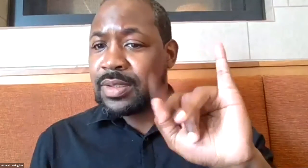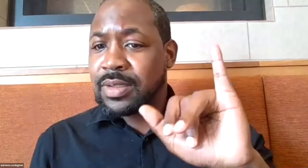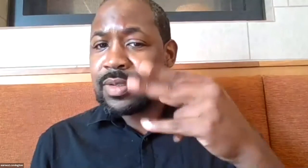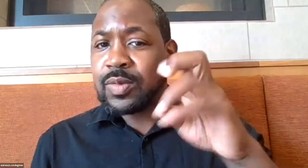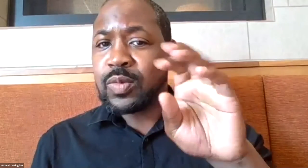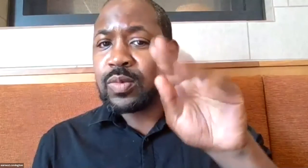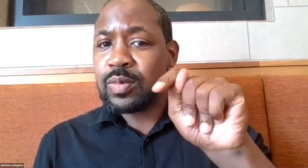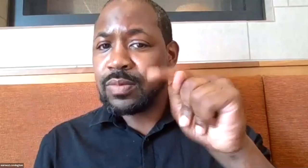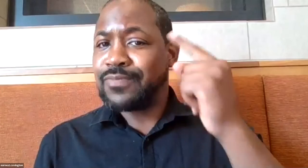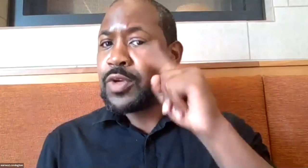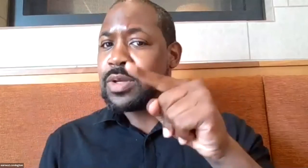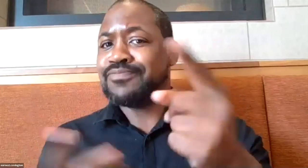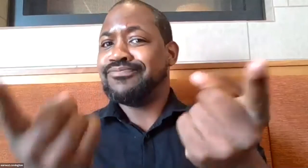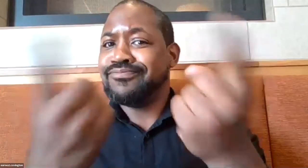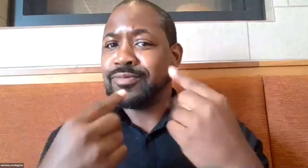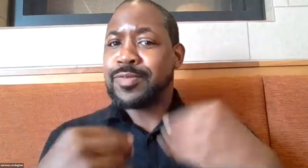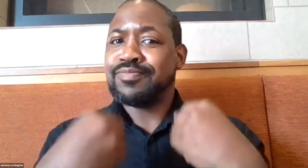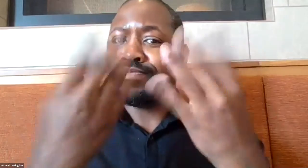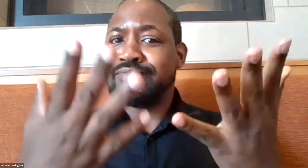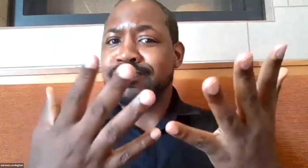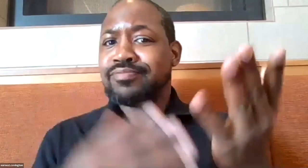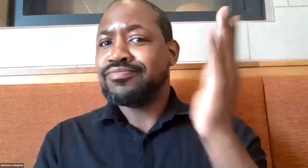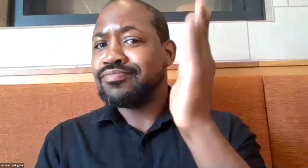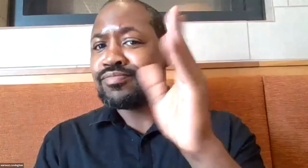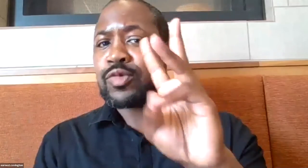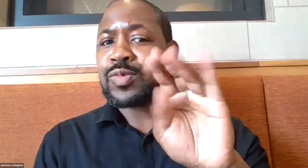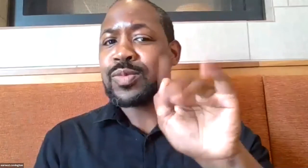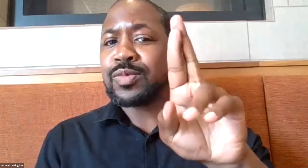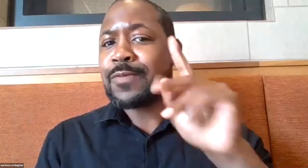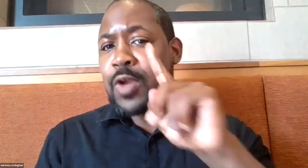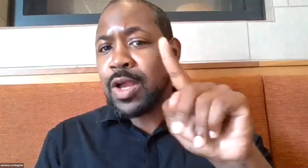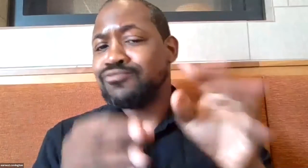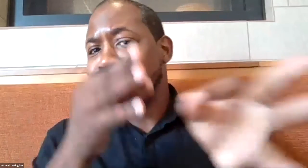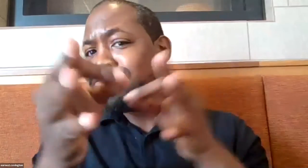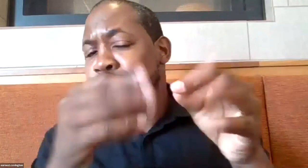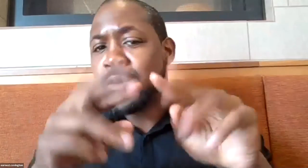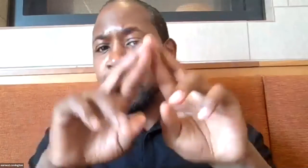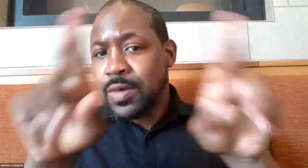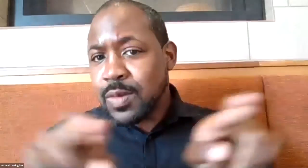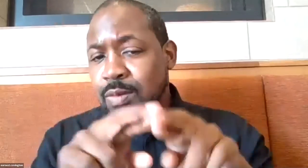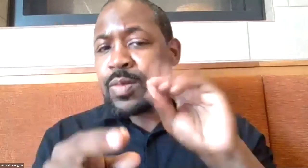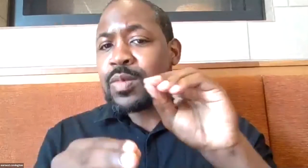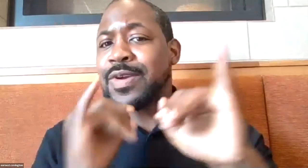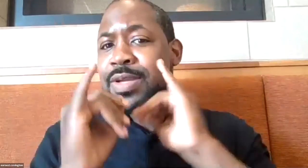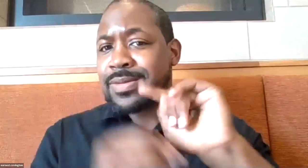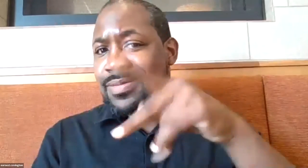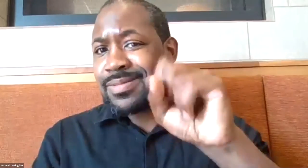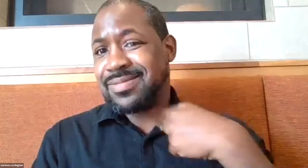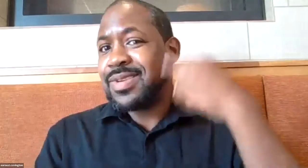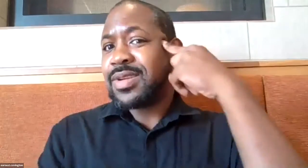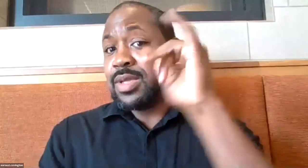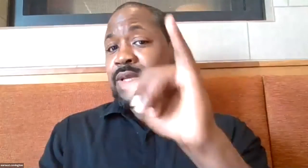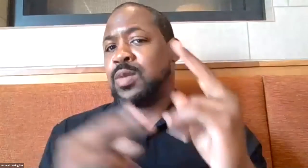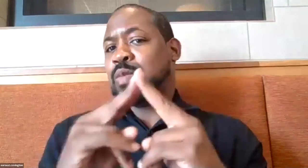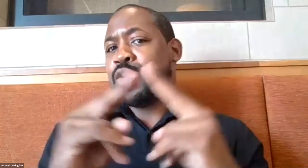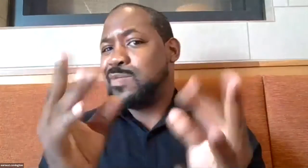Okay, I just want to say thank you, Cindy, you know, for coming to give your presentation today for the webinar to elaborate on, you know,